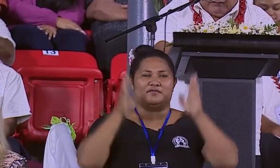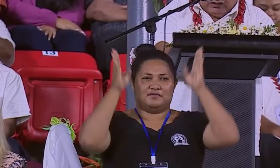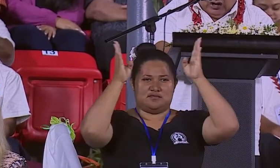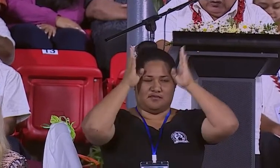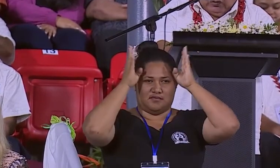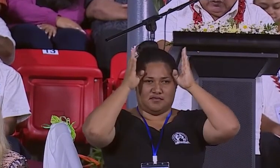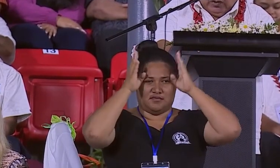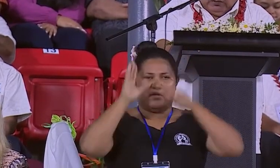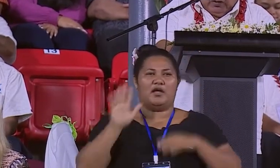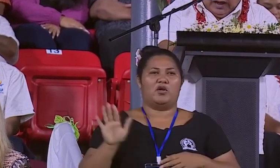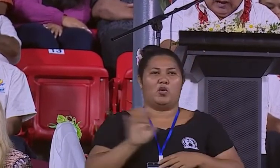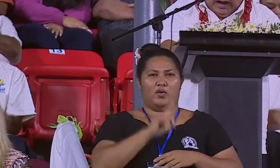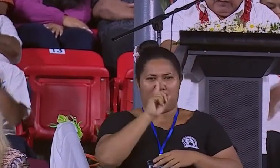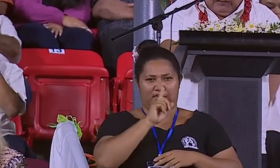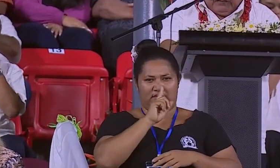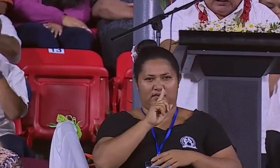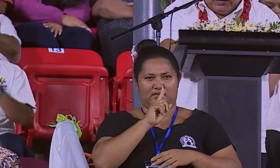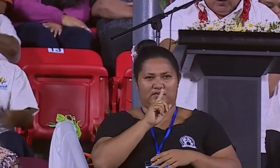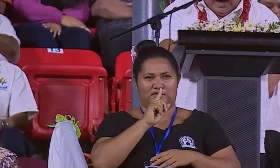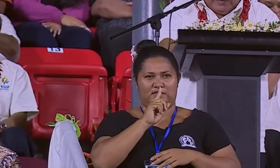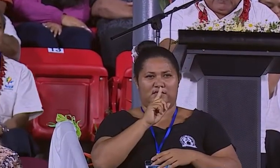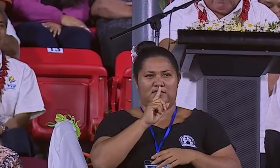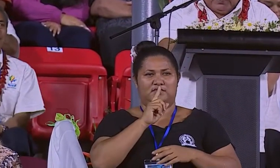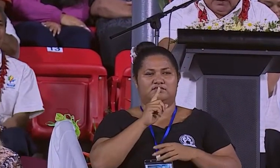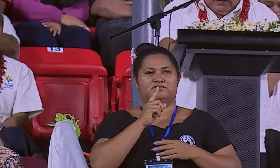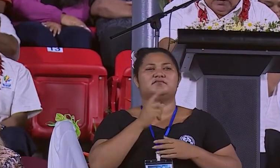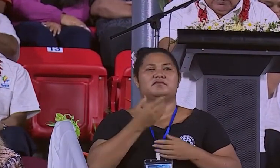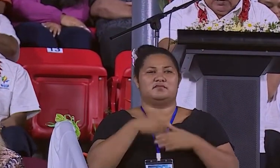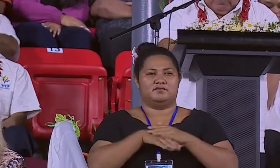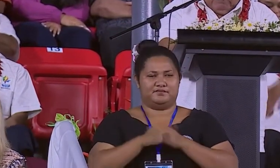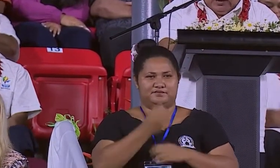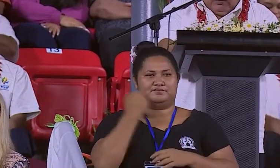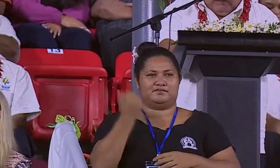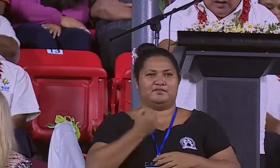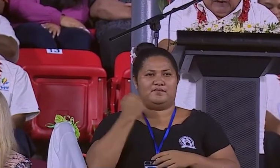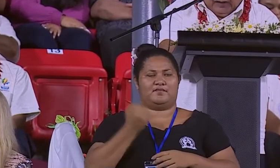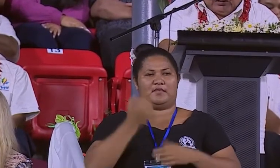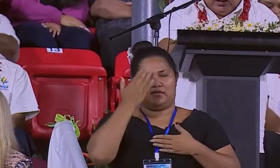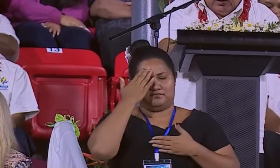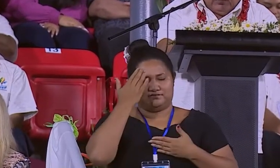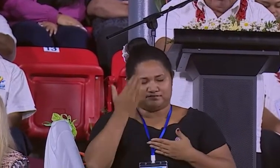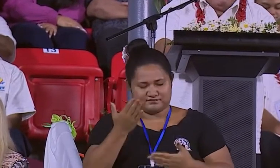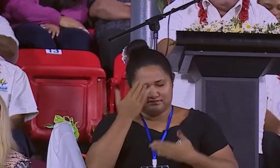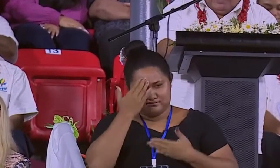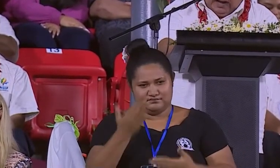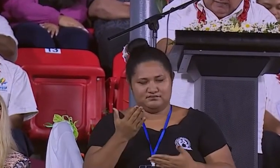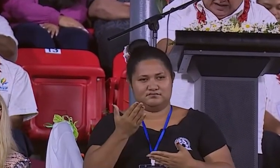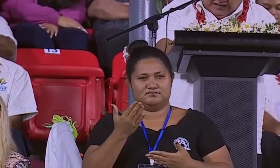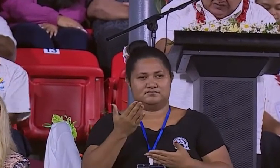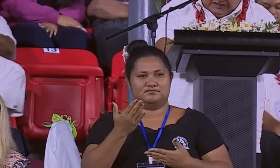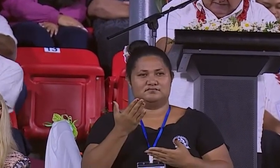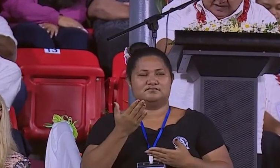Fabele taf tolu, opulenga, the fatawangai, o mamalulavaya fasino,